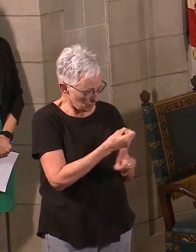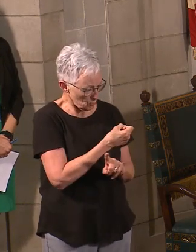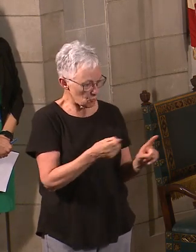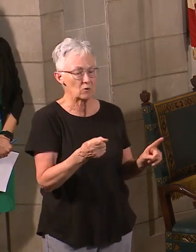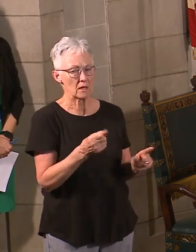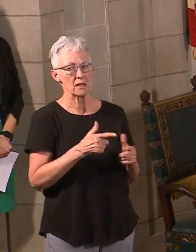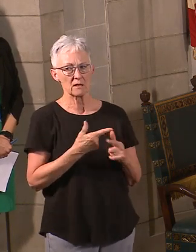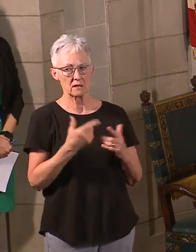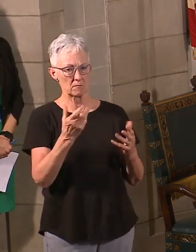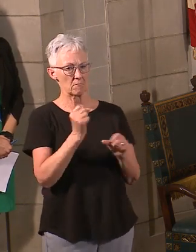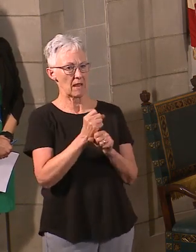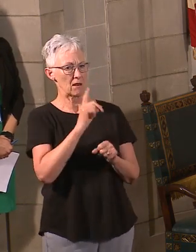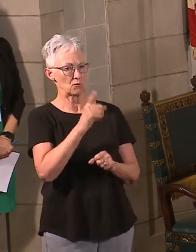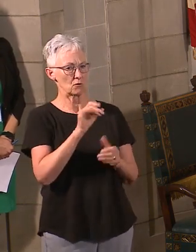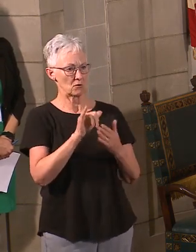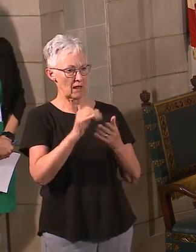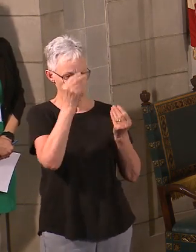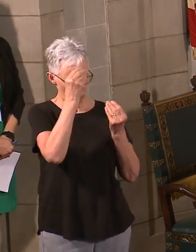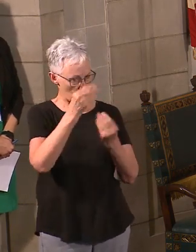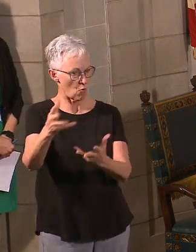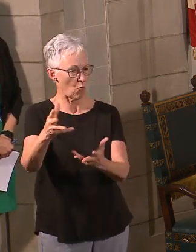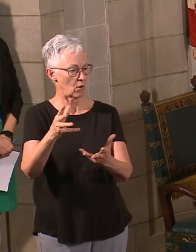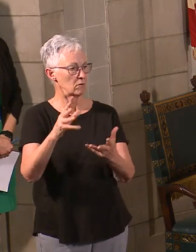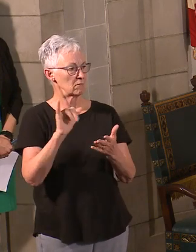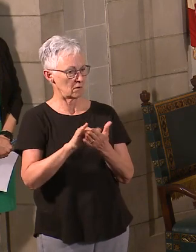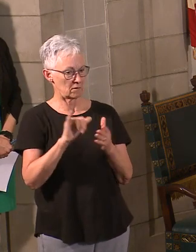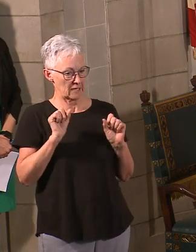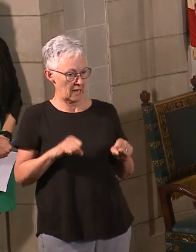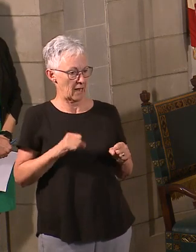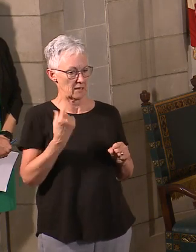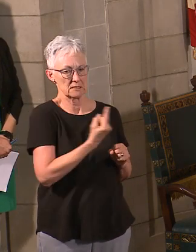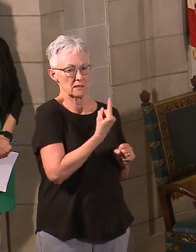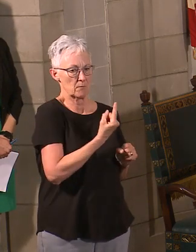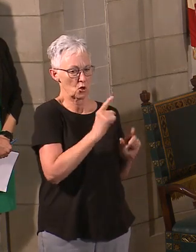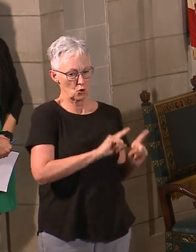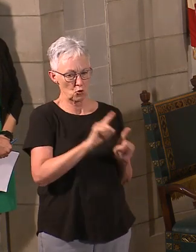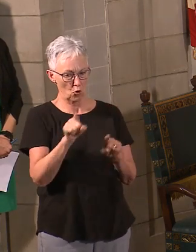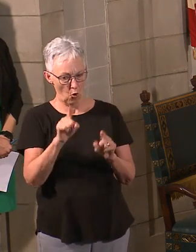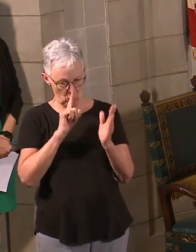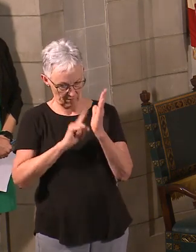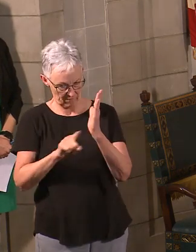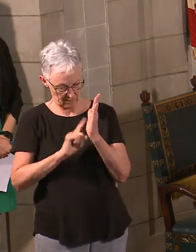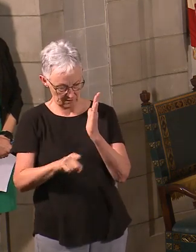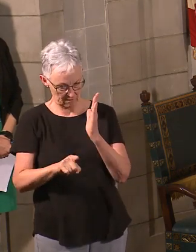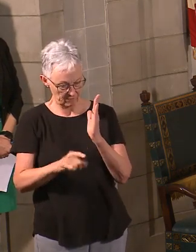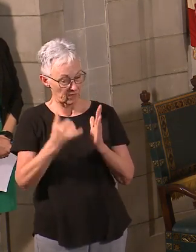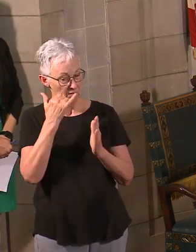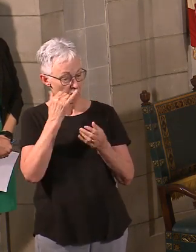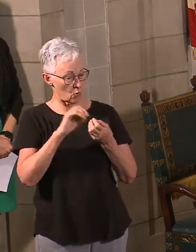sure that they're raising that flag so it can be investigated. There's an 800 number. It's